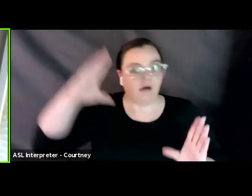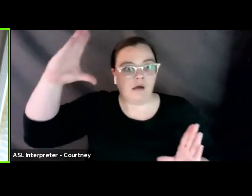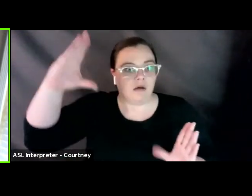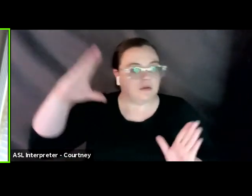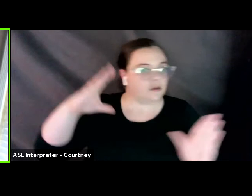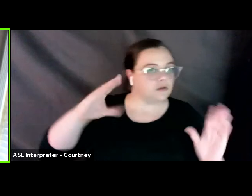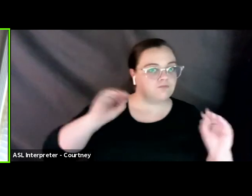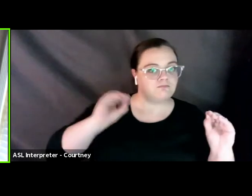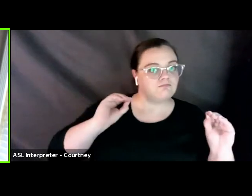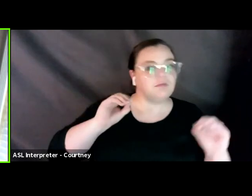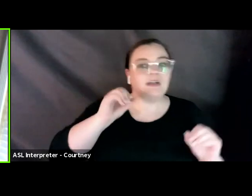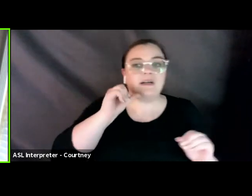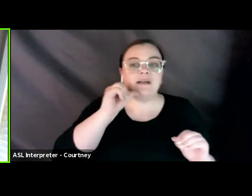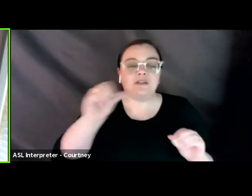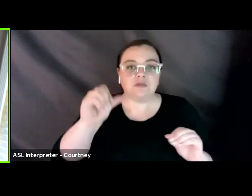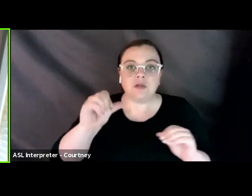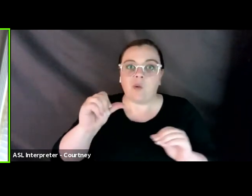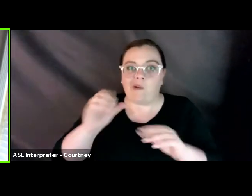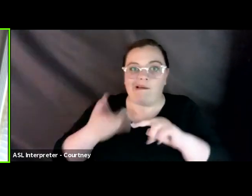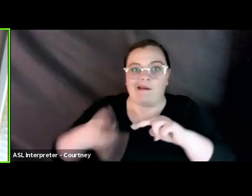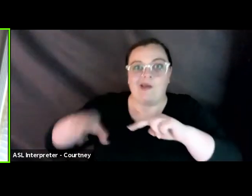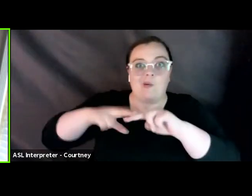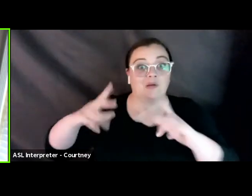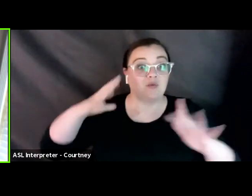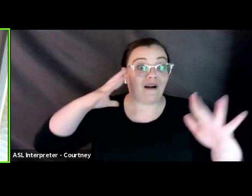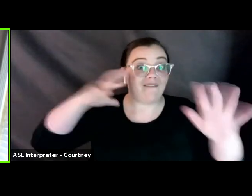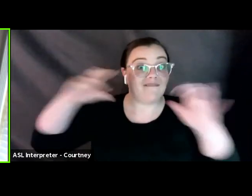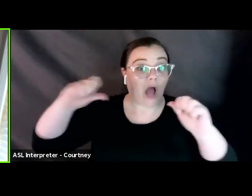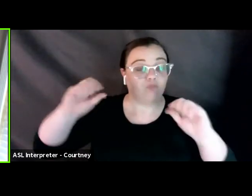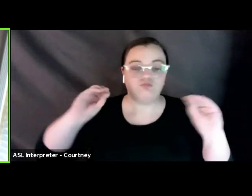But don't push the top, don't increase your volume.